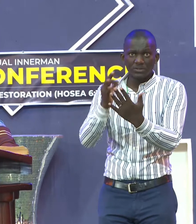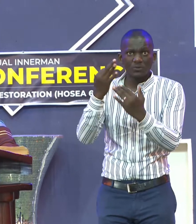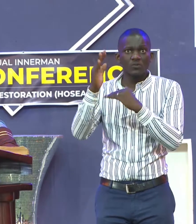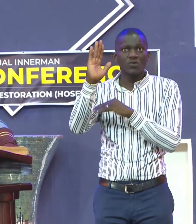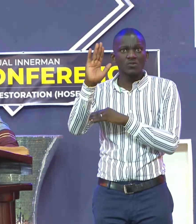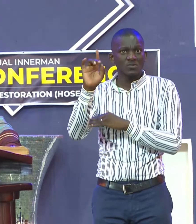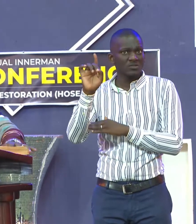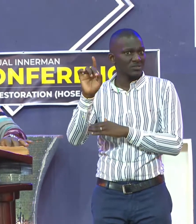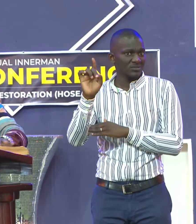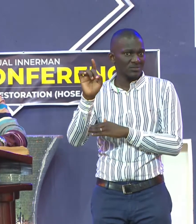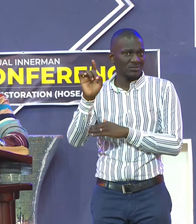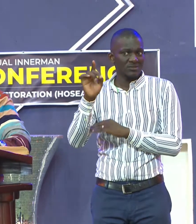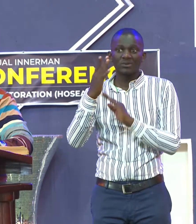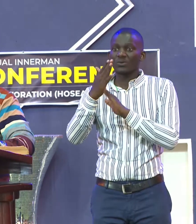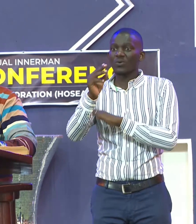of God,